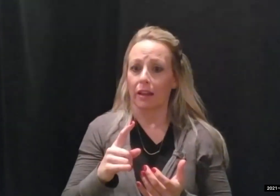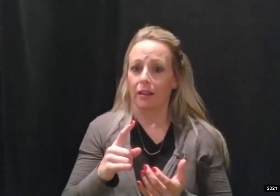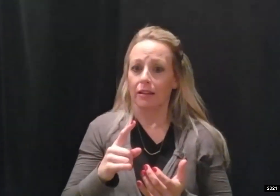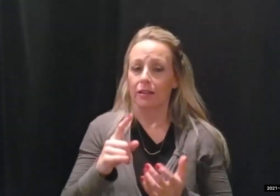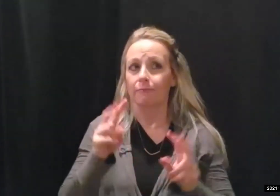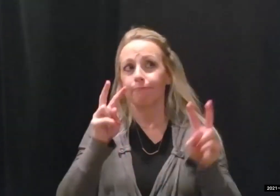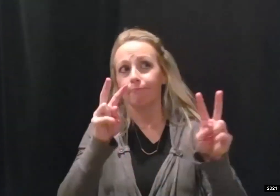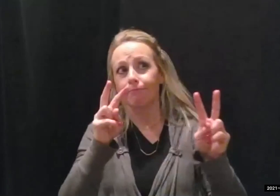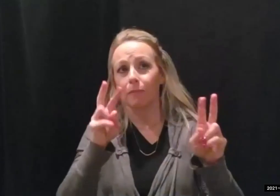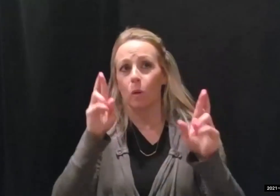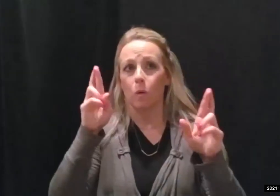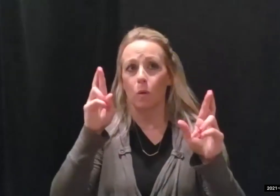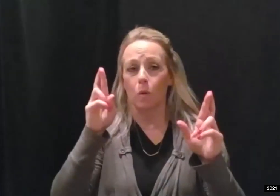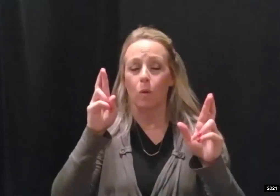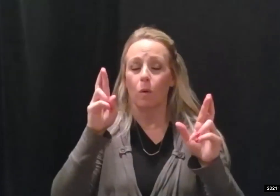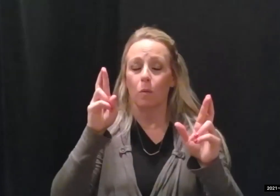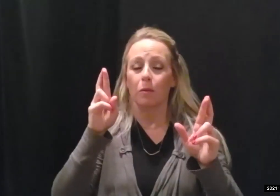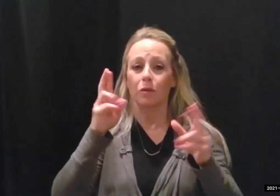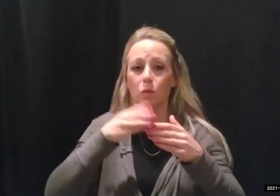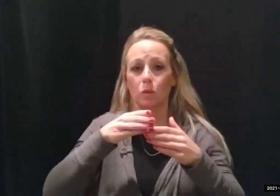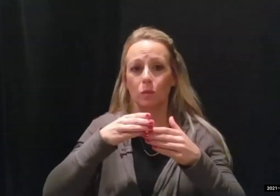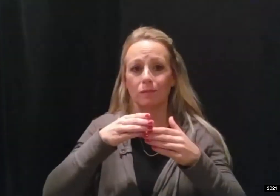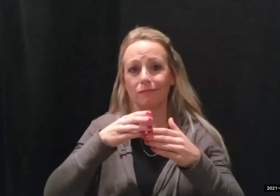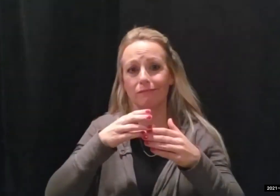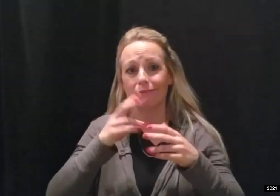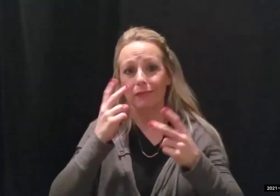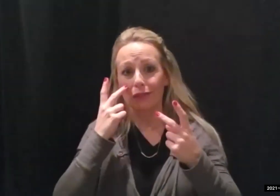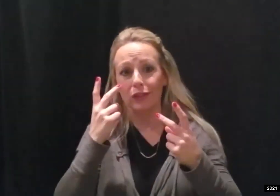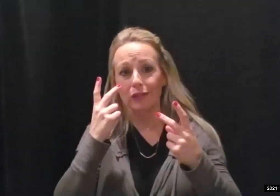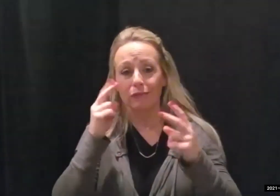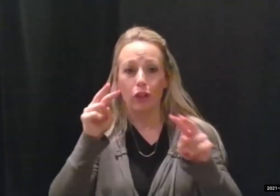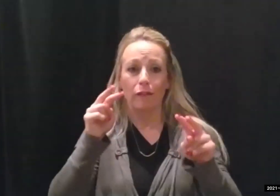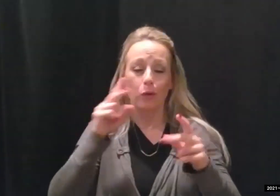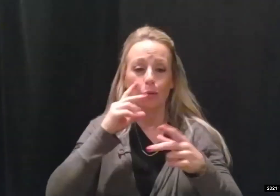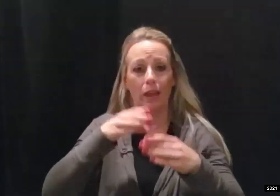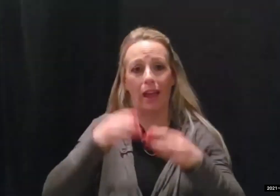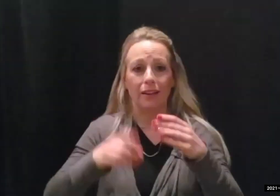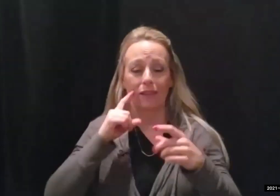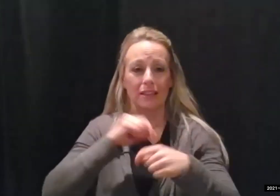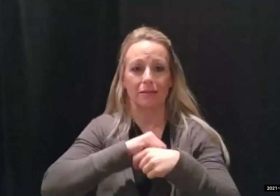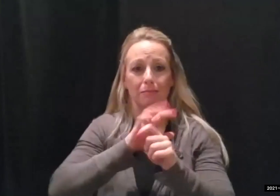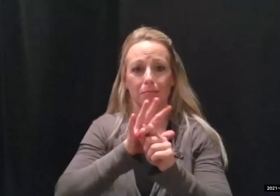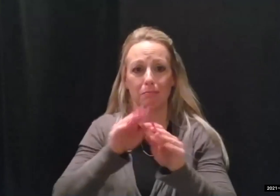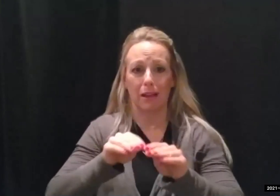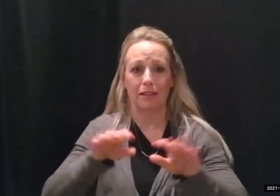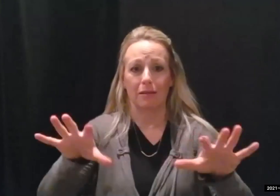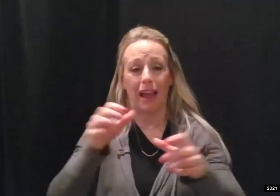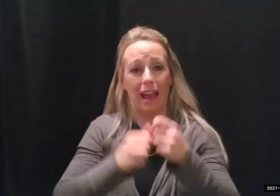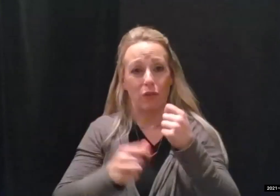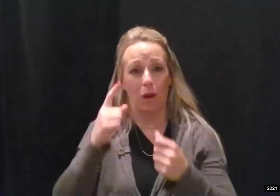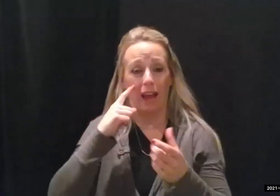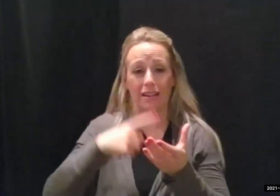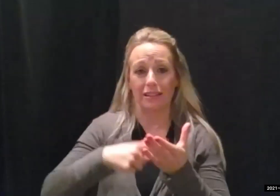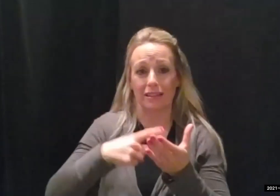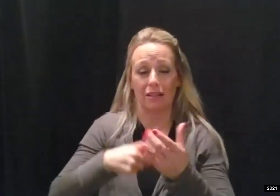or the beginning of the end of the pandemic, if you will. Everyone that I talk to about vaccinations and getting